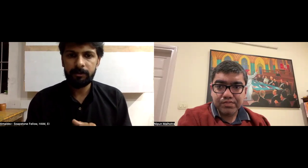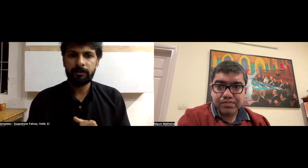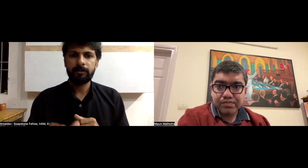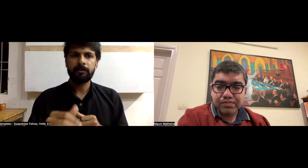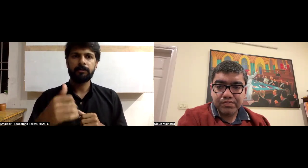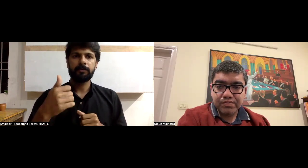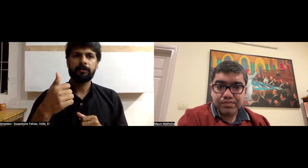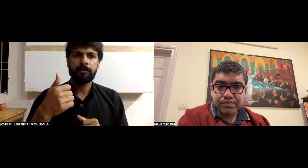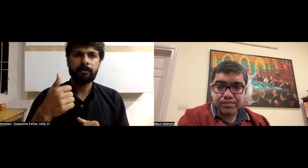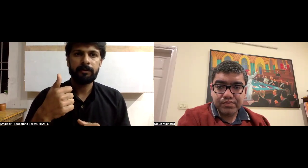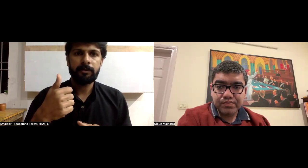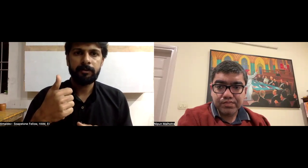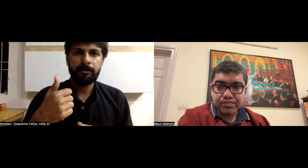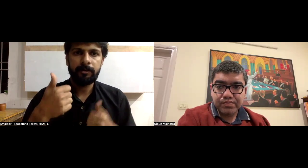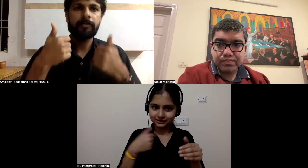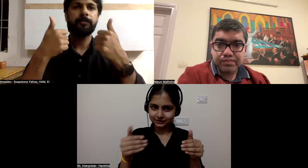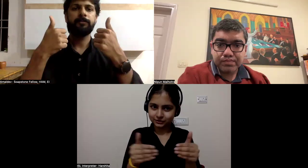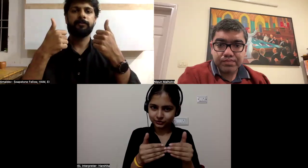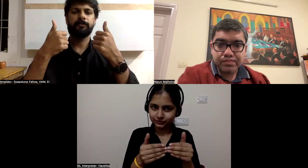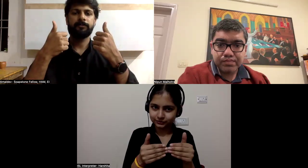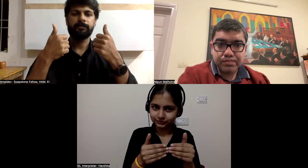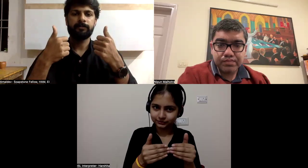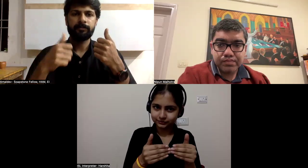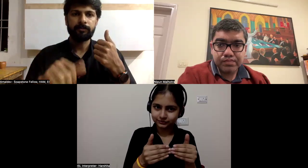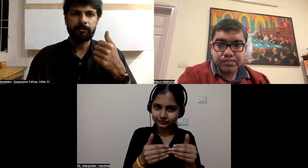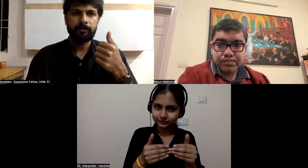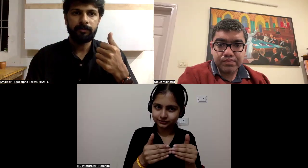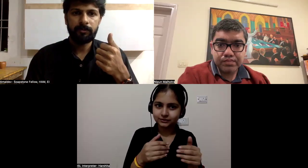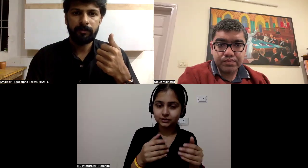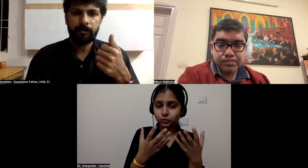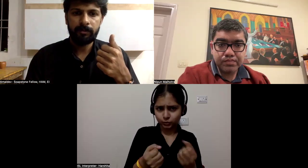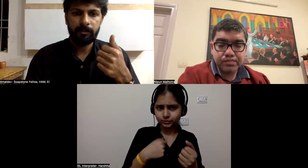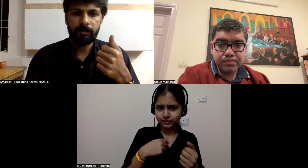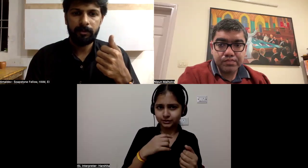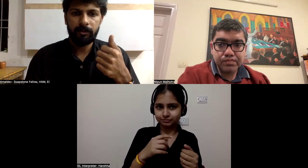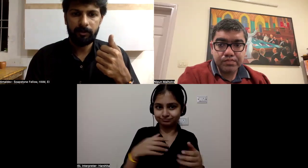The interpreter to be pinned just a sec, to be spotlighted as well. Yes.